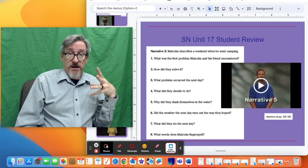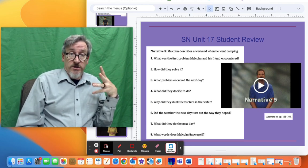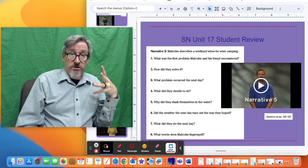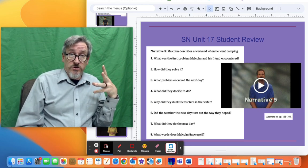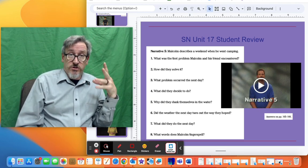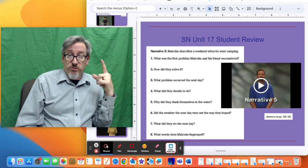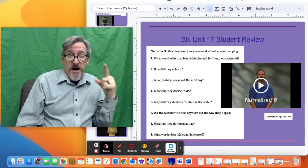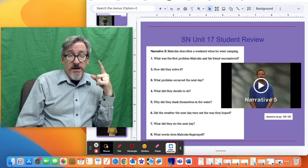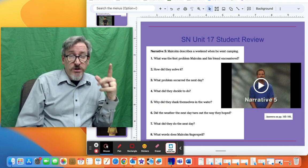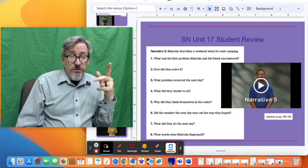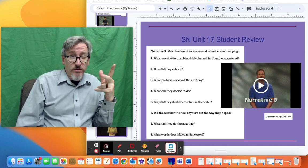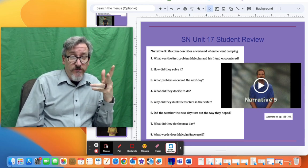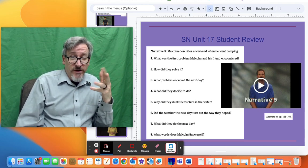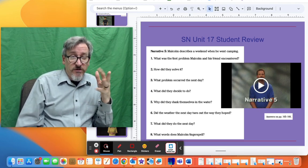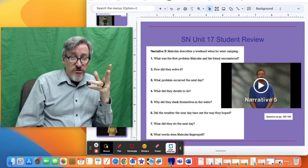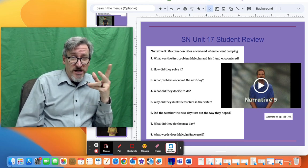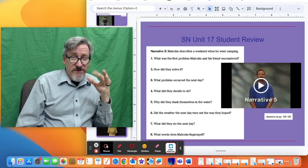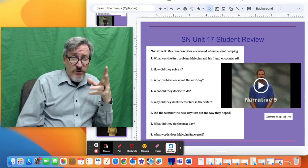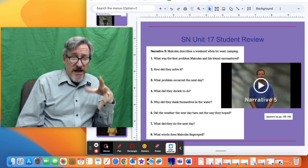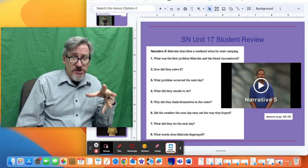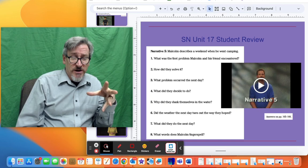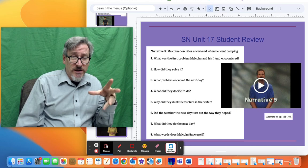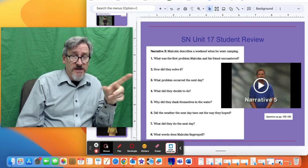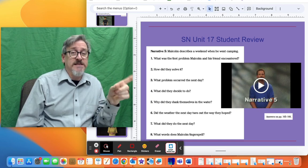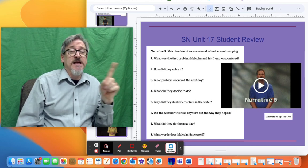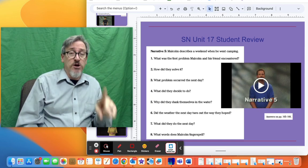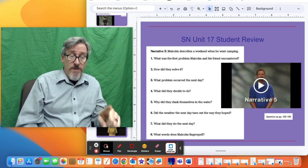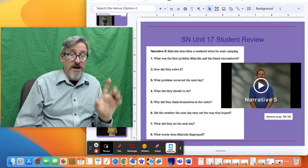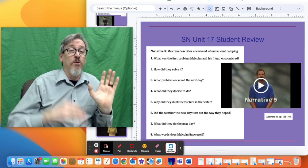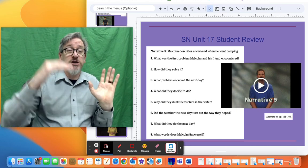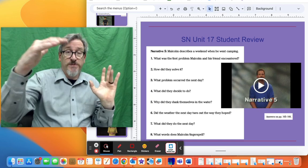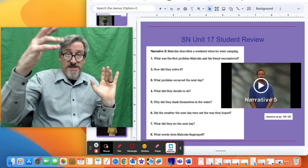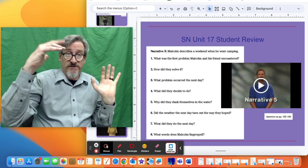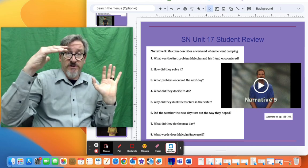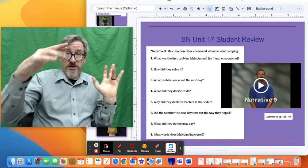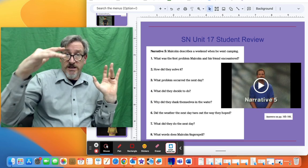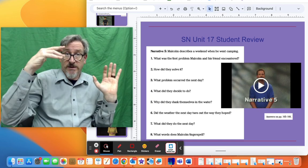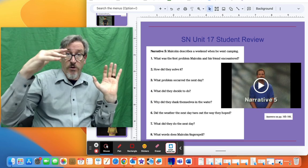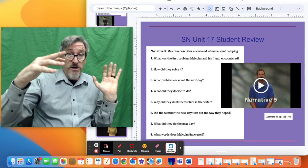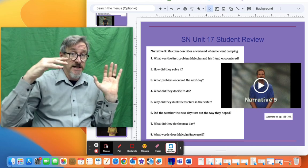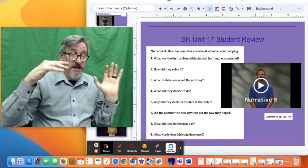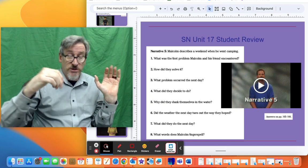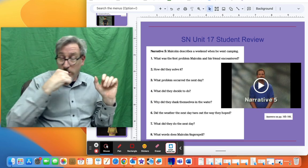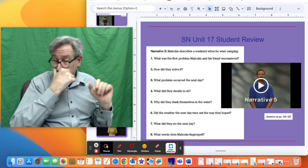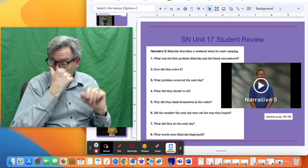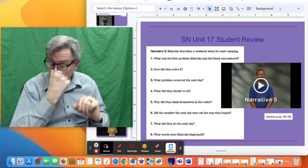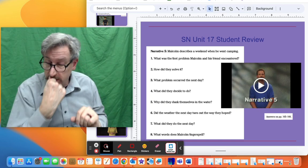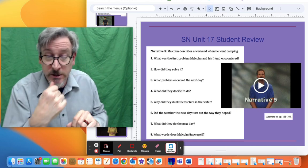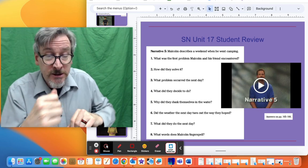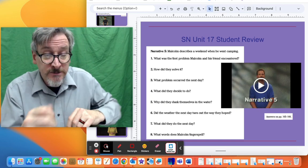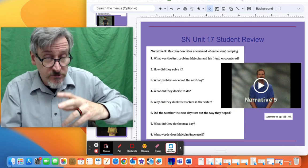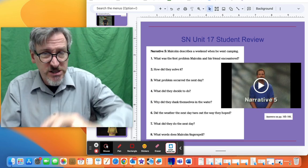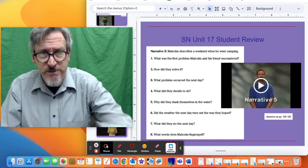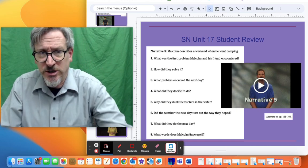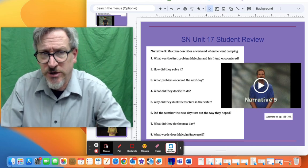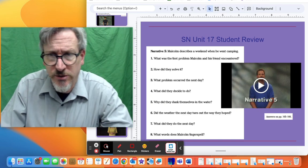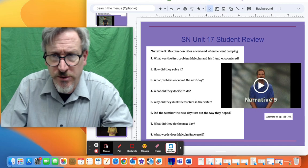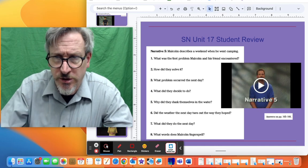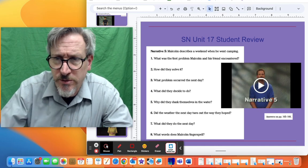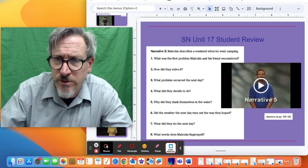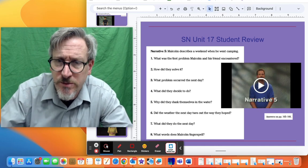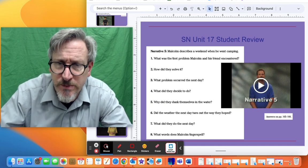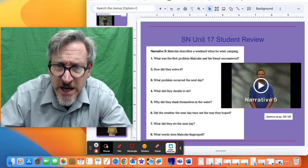and try to see if you can answer any of these. Then go back and watch specifically, like pausing at each one, just to make sure